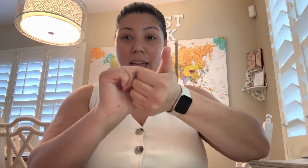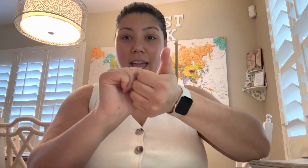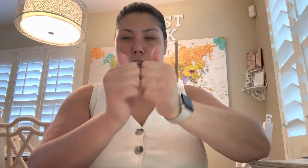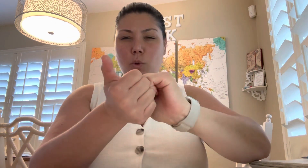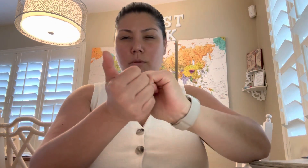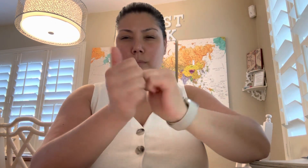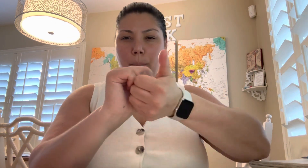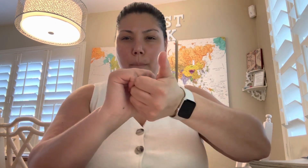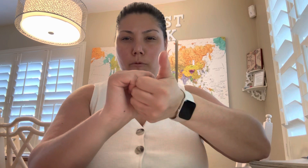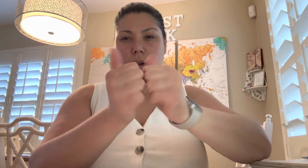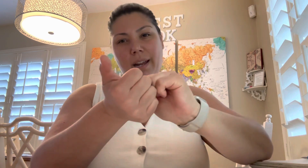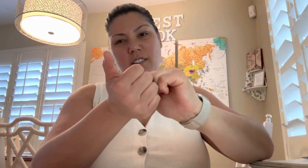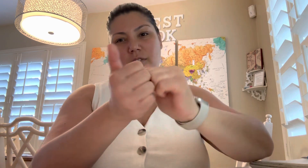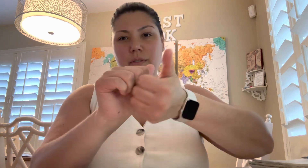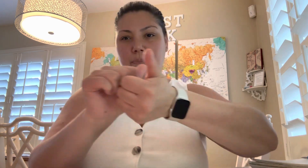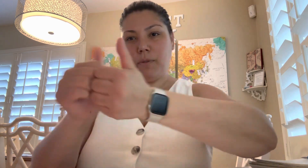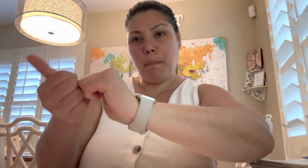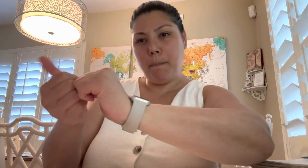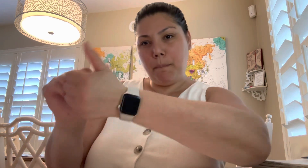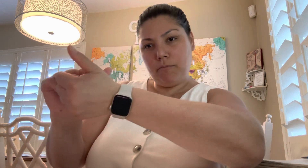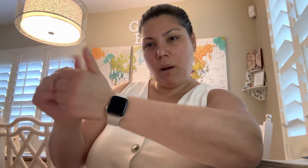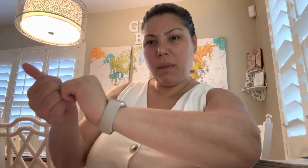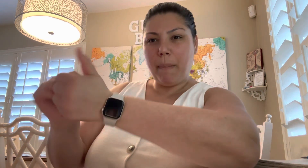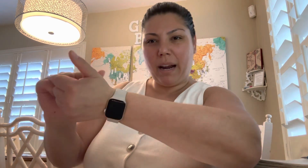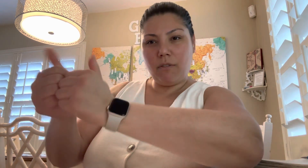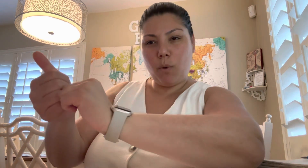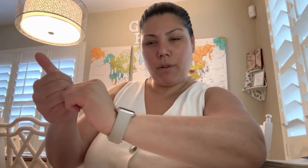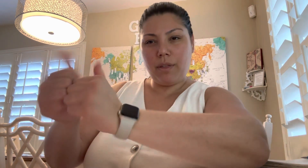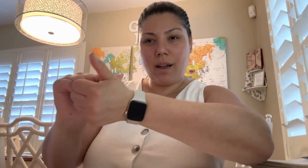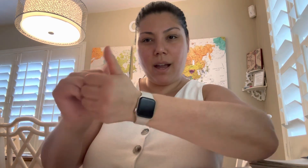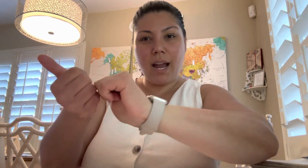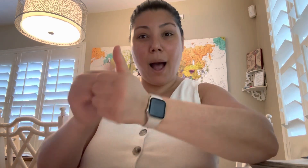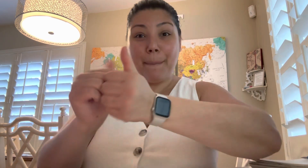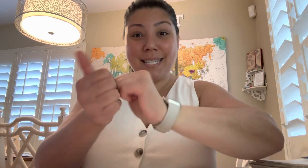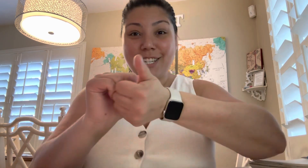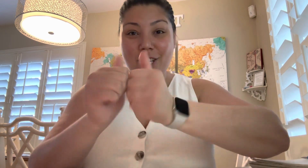then you would kind of rub them back and forth. Competition.